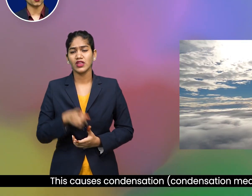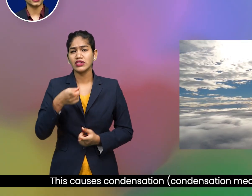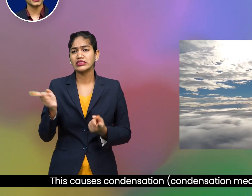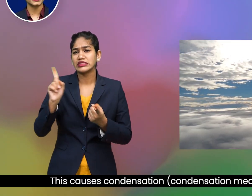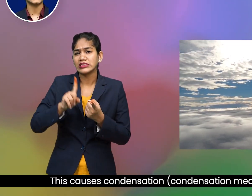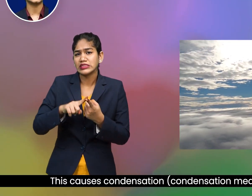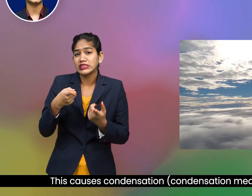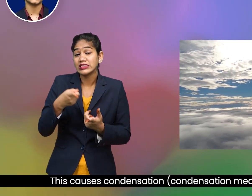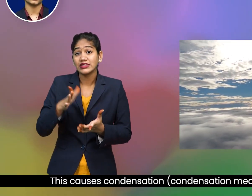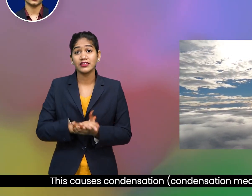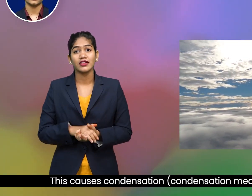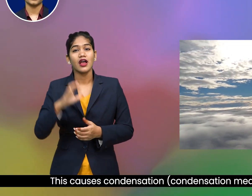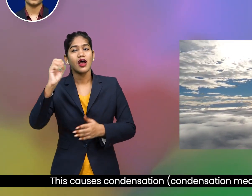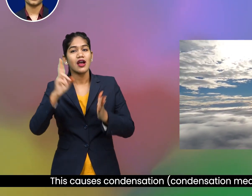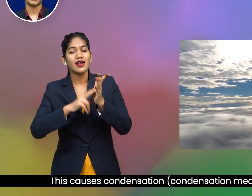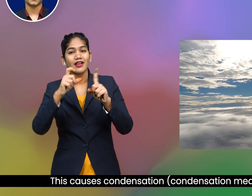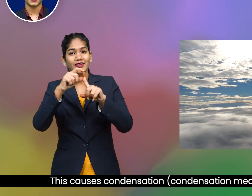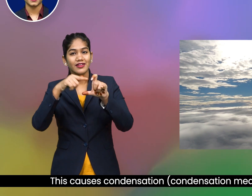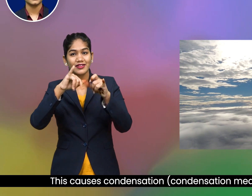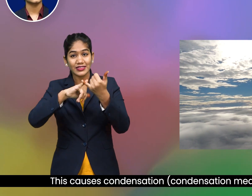This causes condensation.